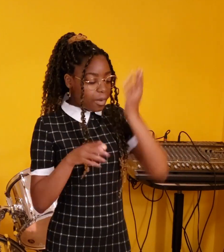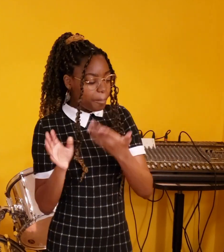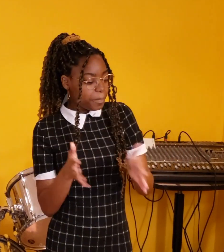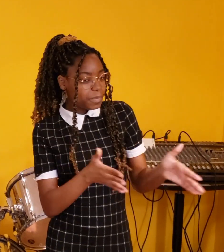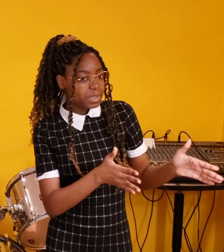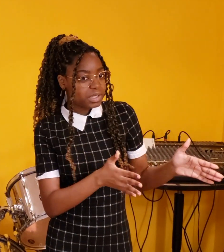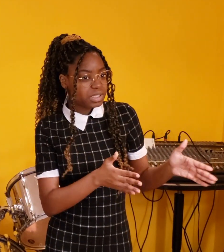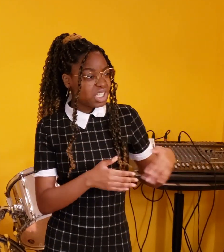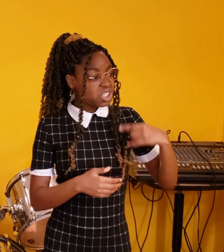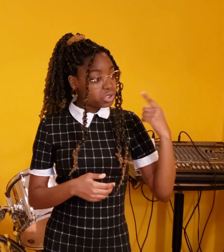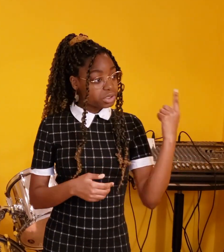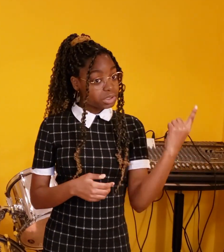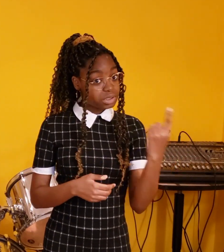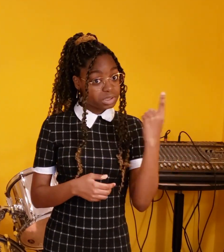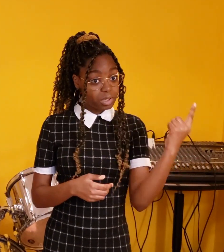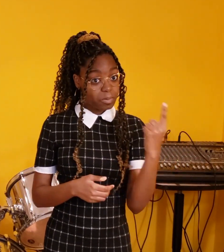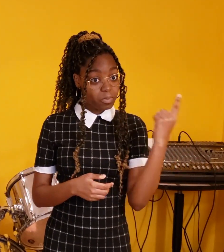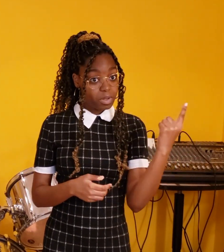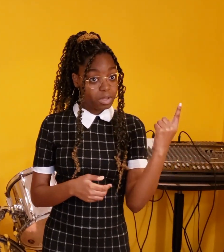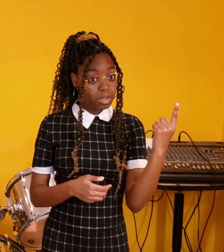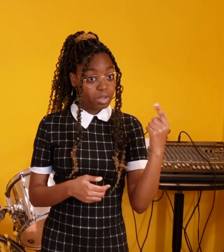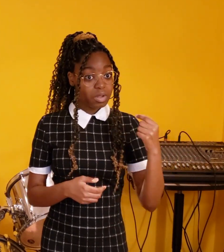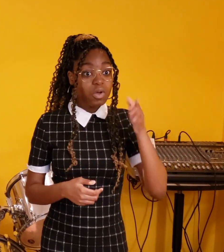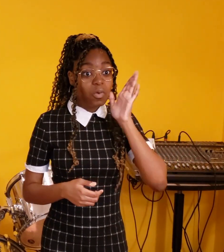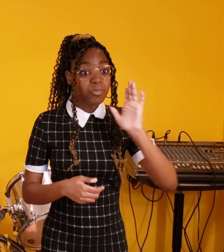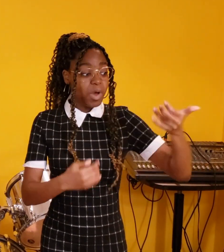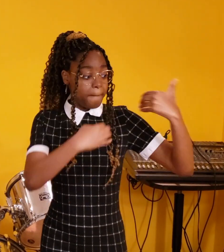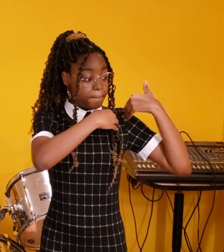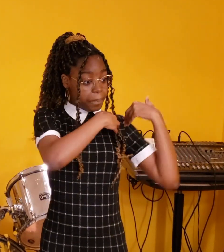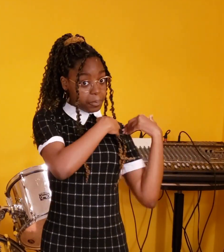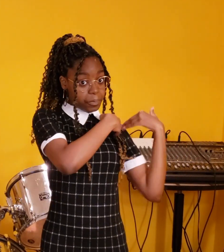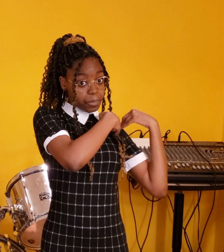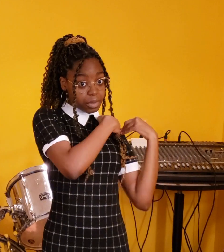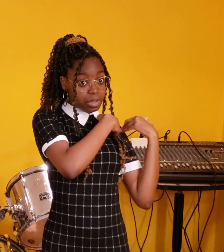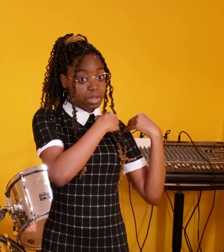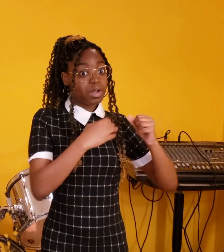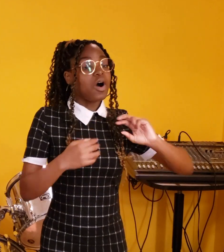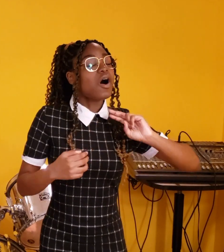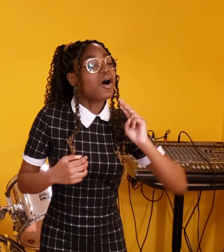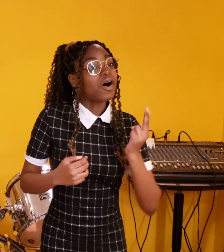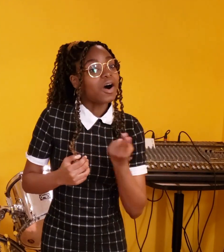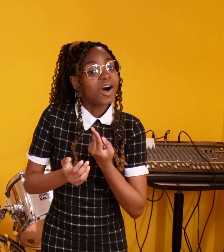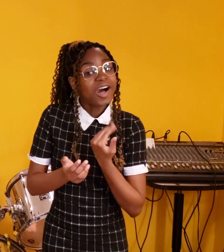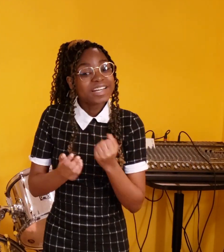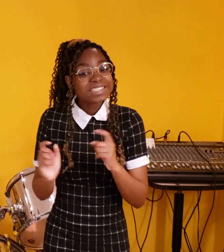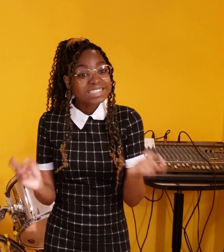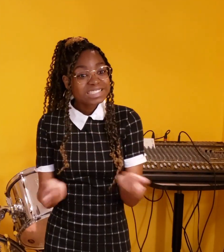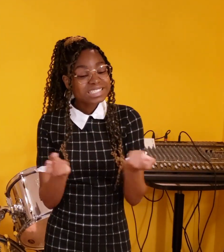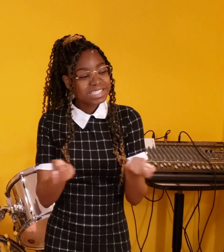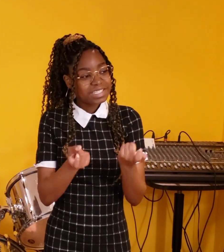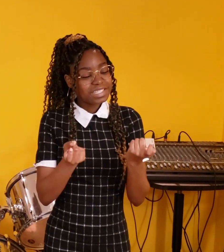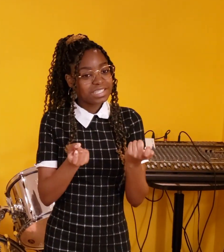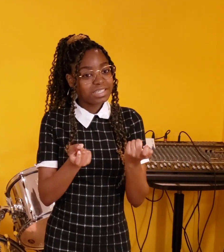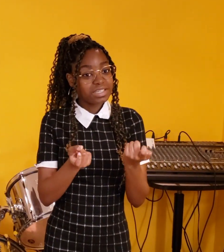somebody will purchase our sin with his precious blood. And that somebody was Jesus the Christ.